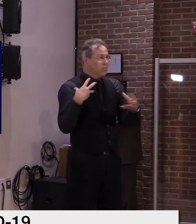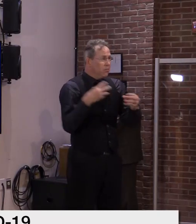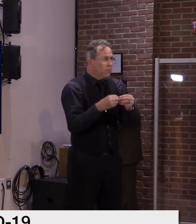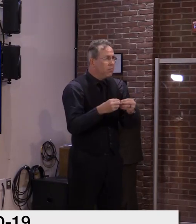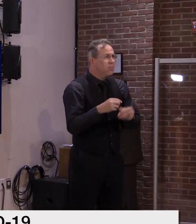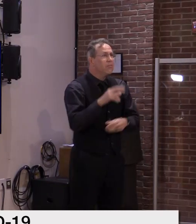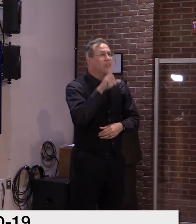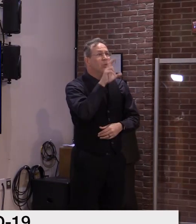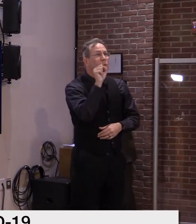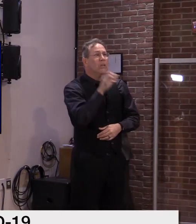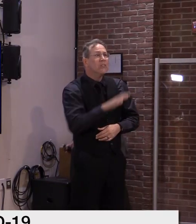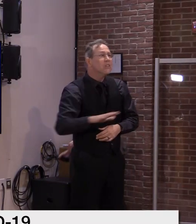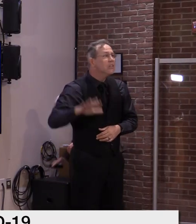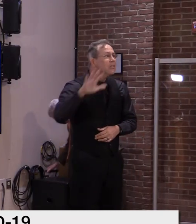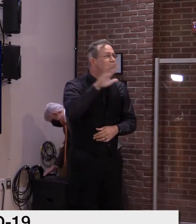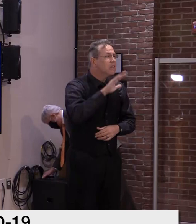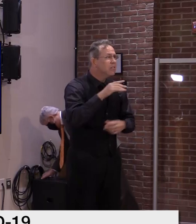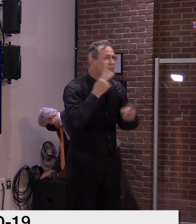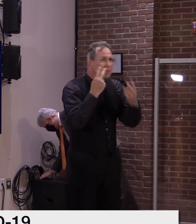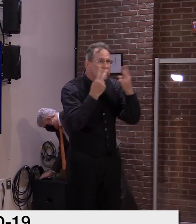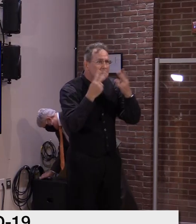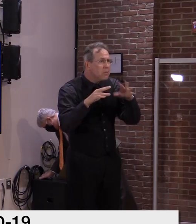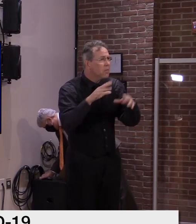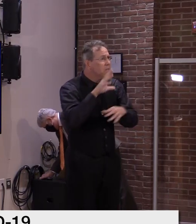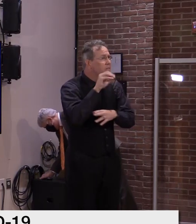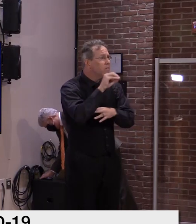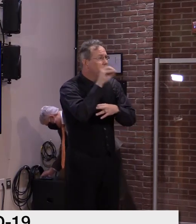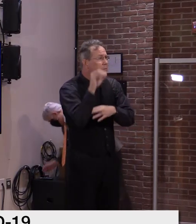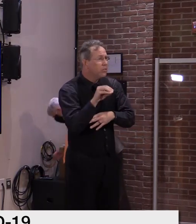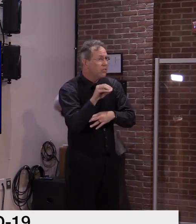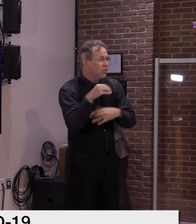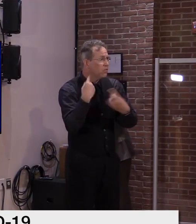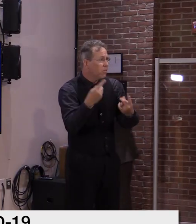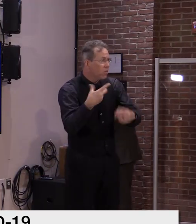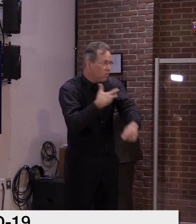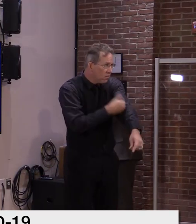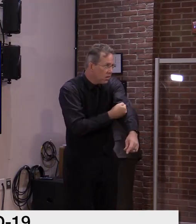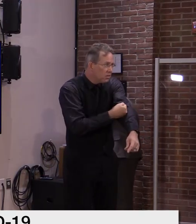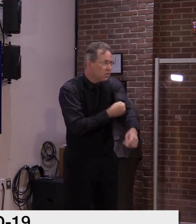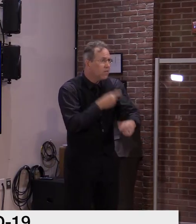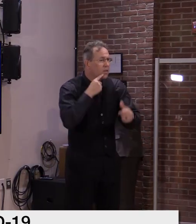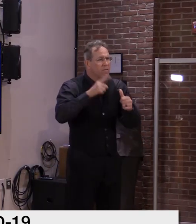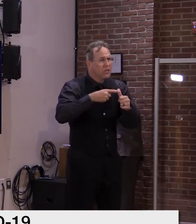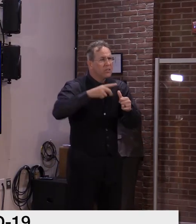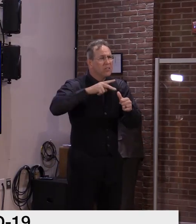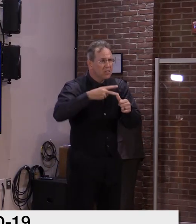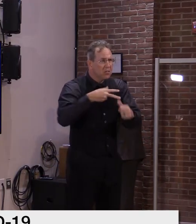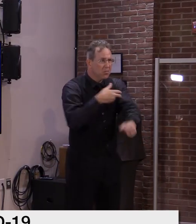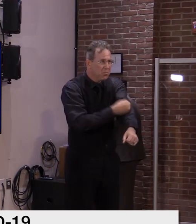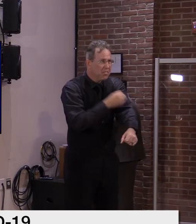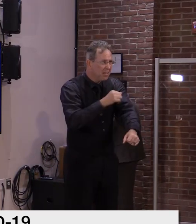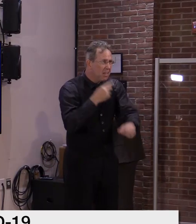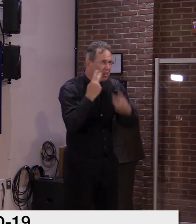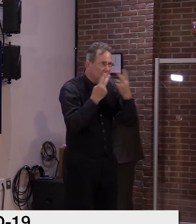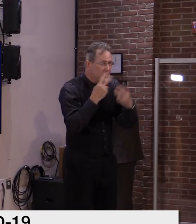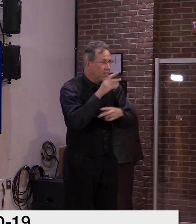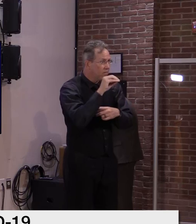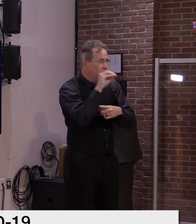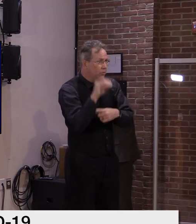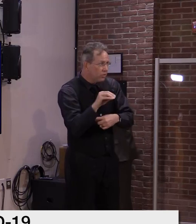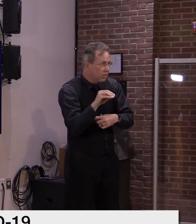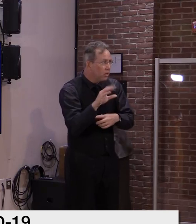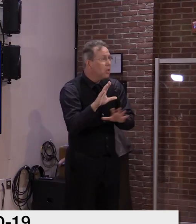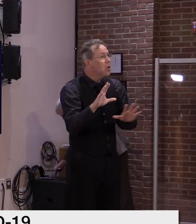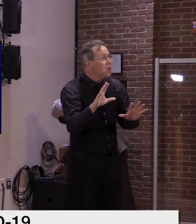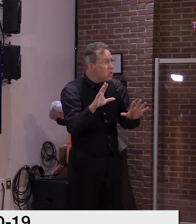50% of our population with at least one dose, and consequently, the country is seeing vast improvement in